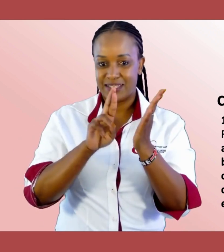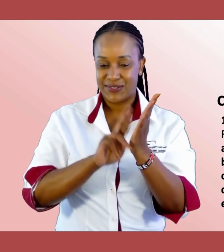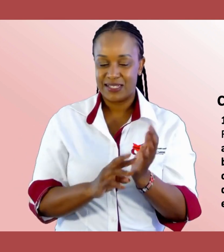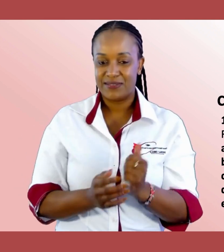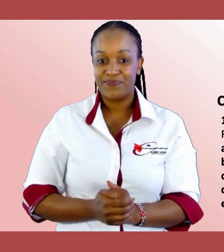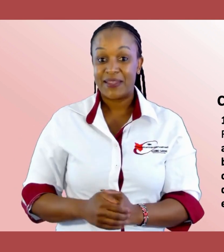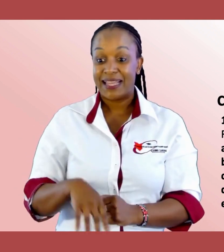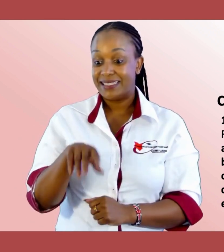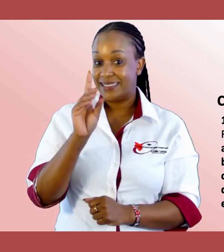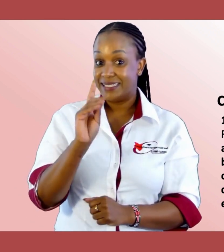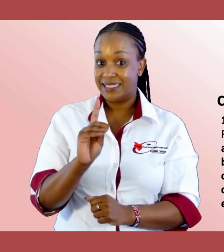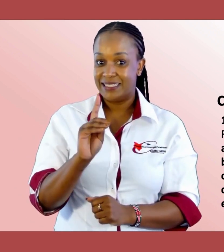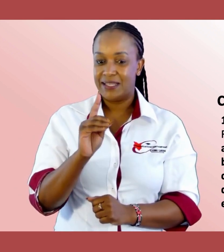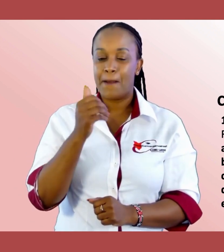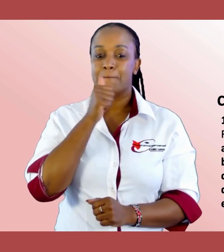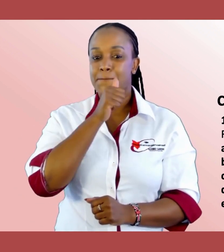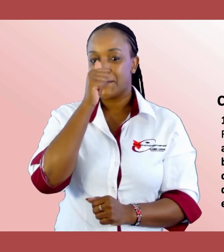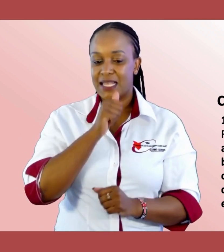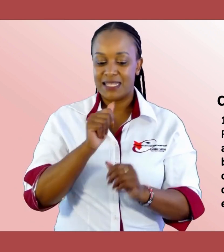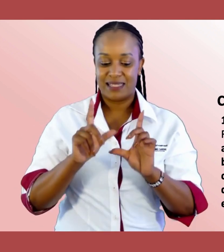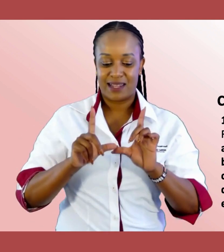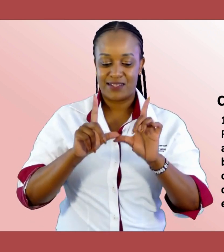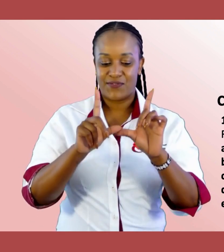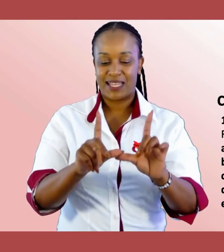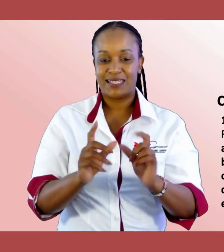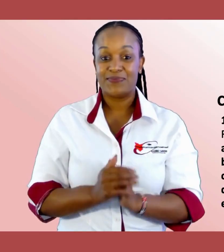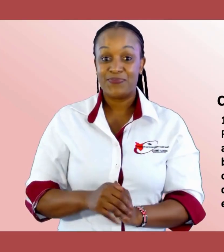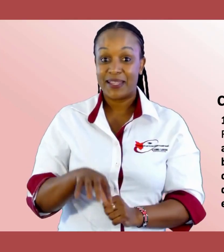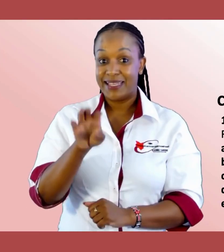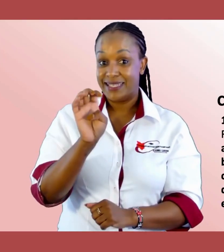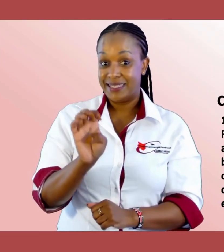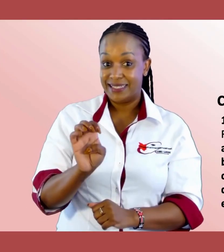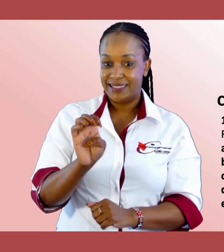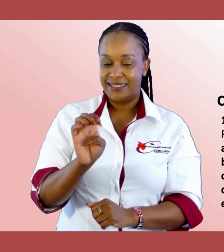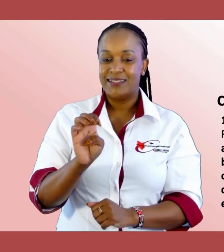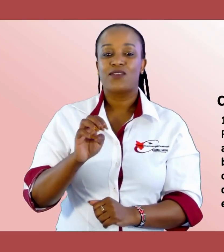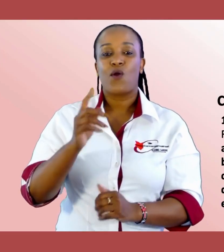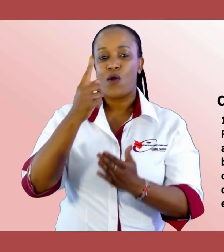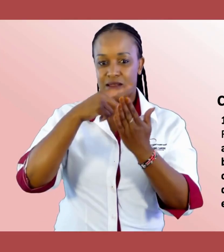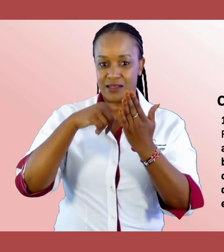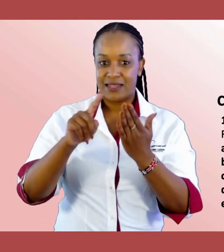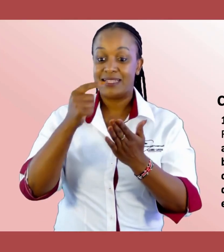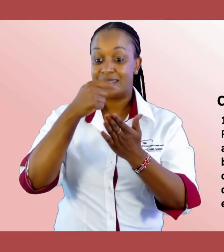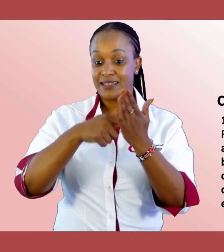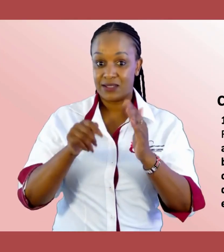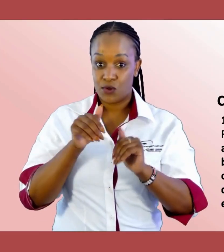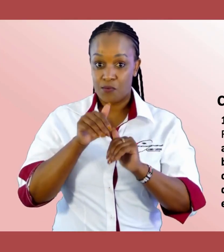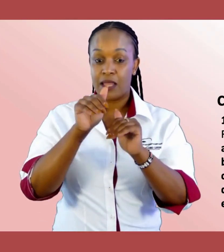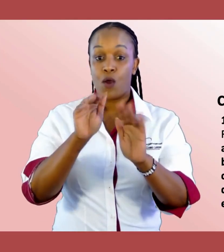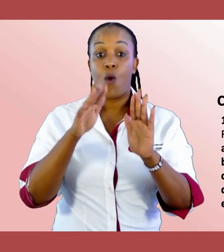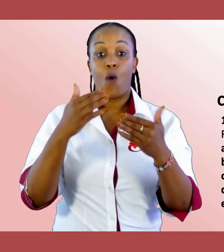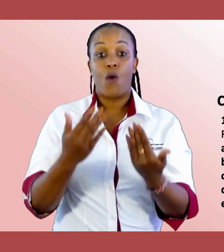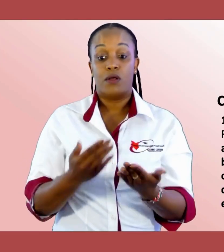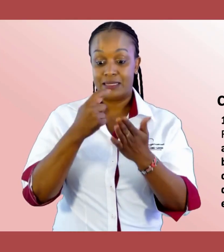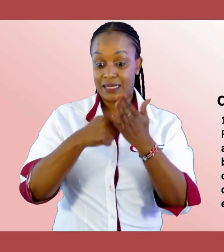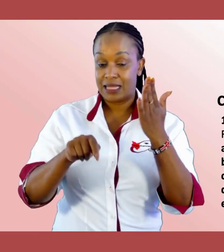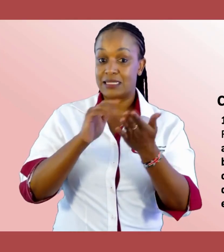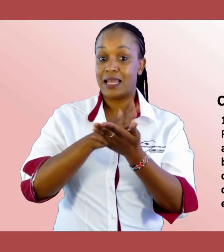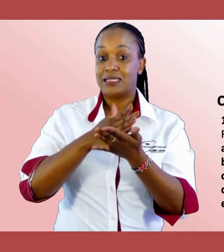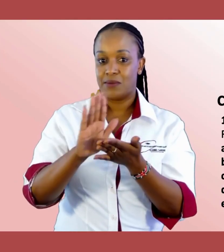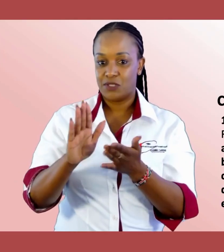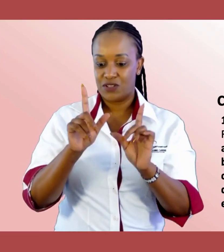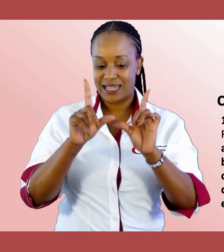registration. D. PIN certificate. E. Valid tax compliance or